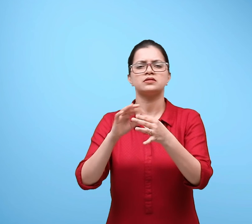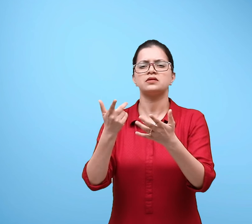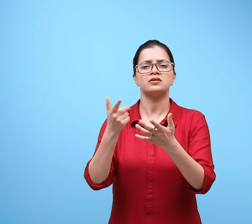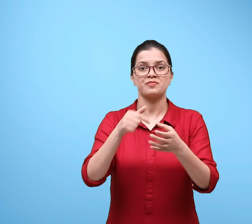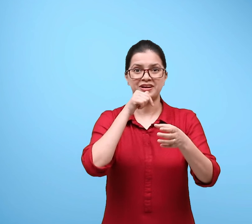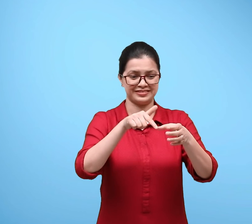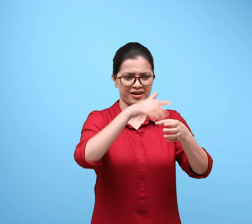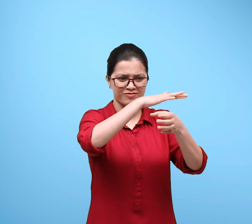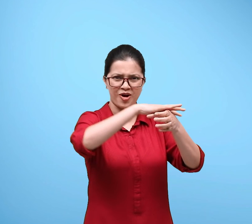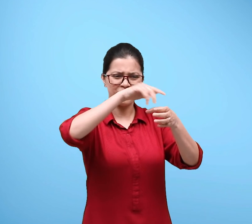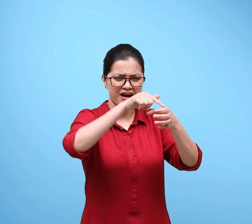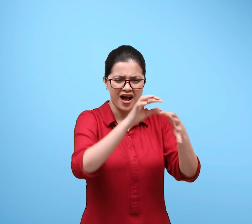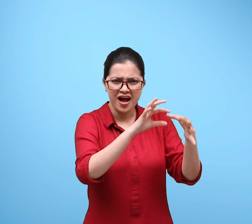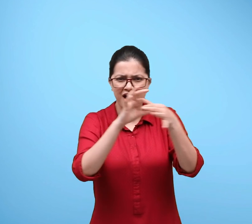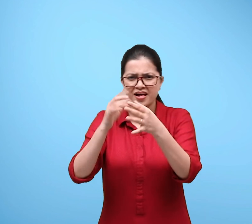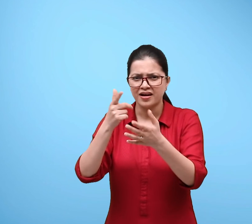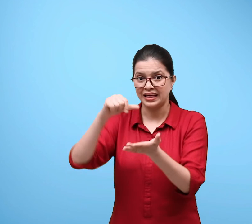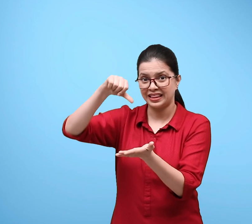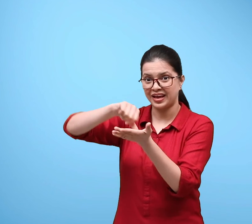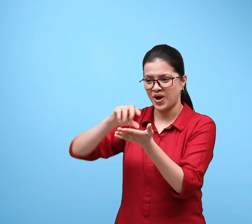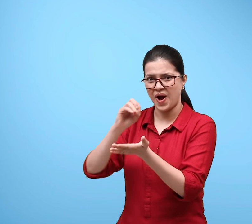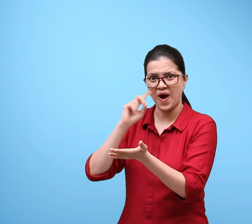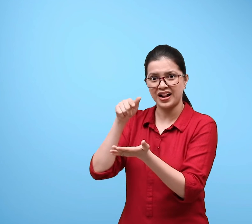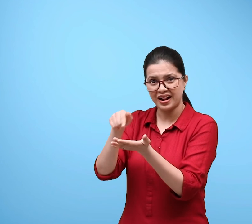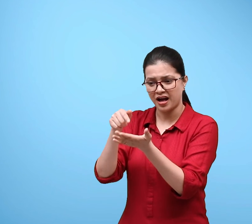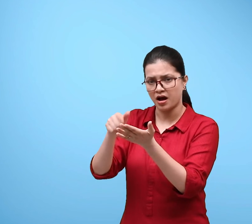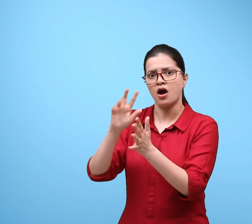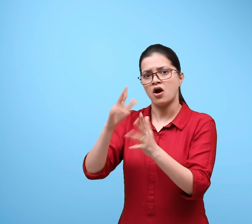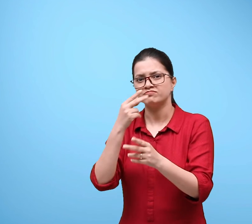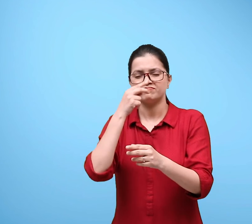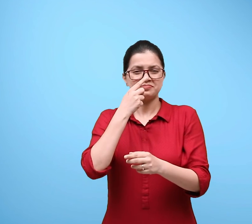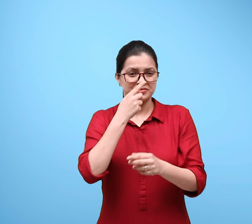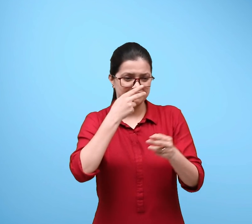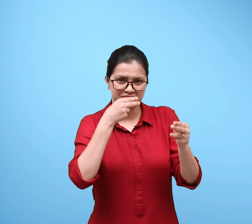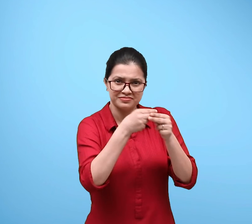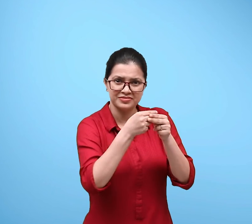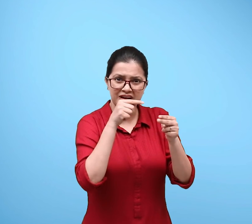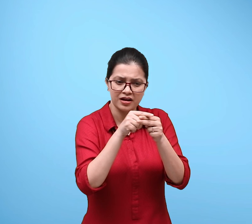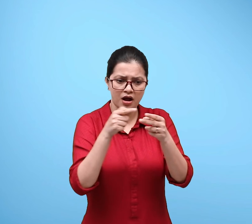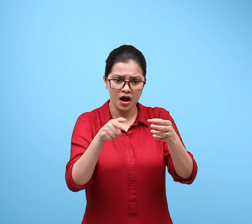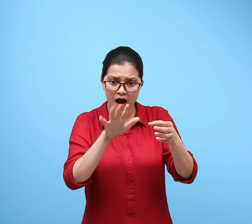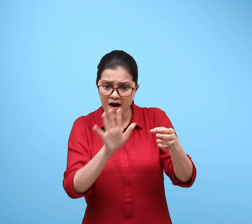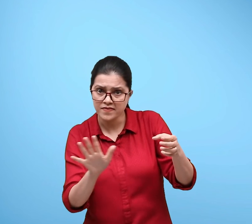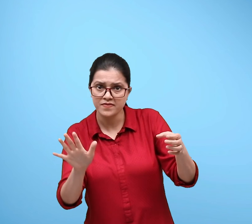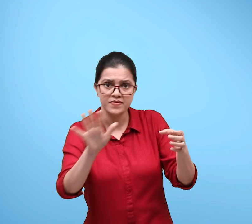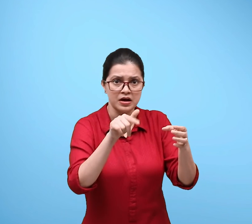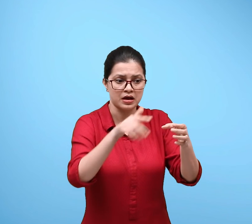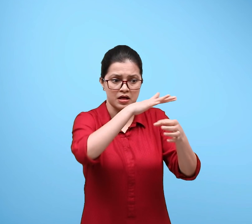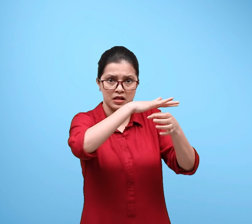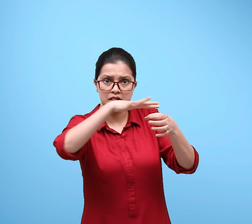Eatables and non-eatables. 6. List all items known to you that float on water. Check and